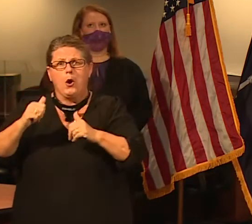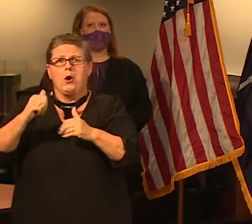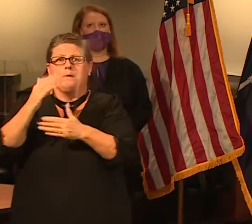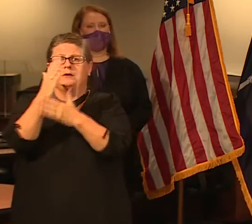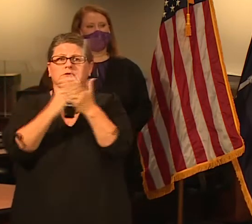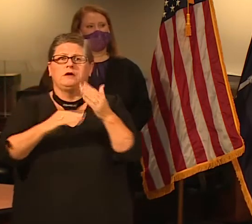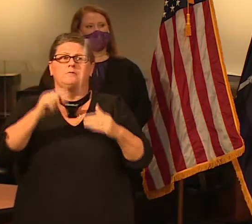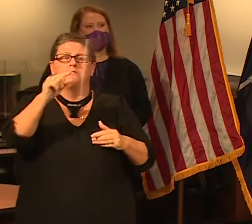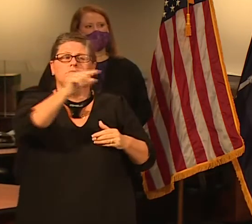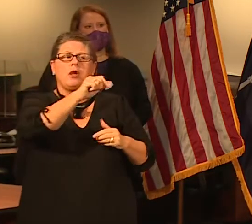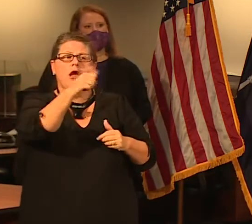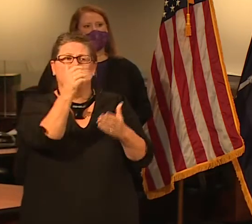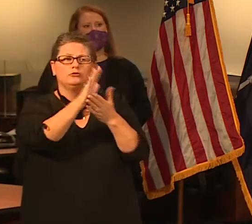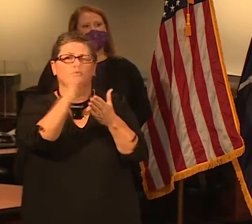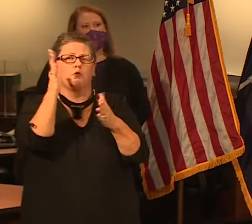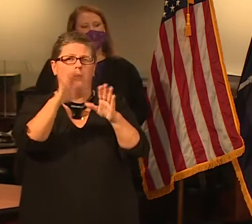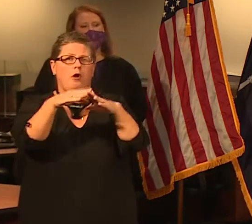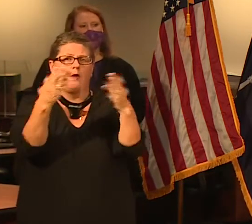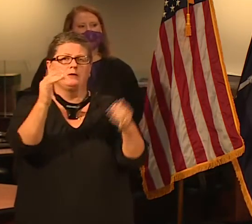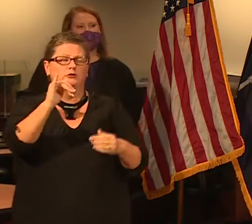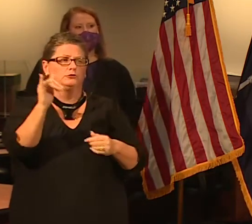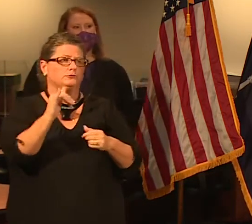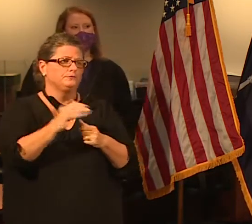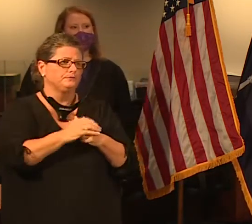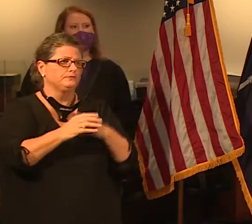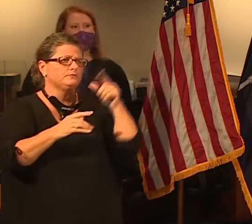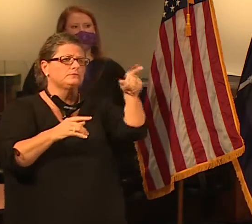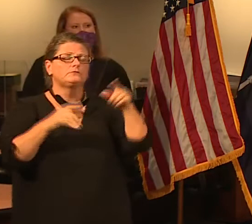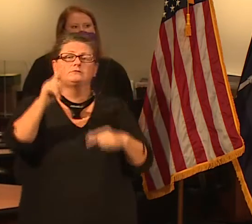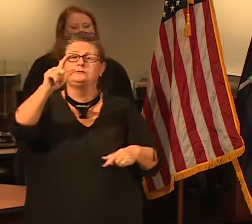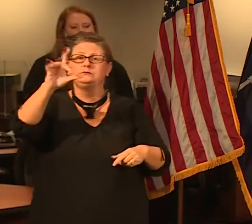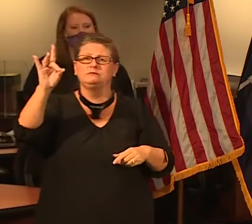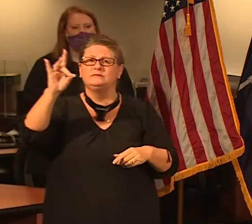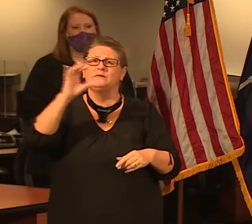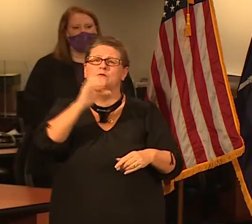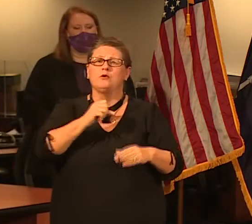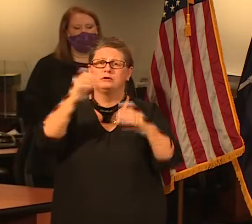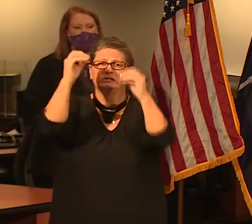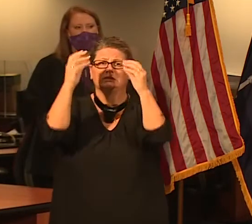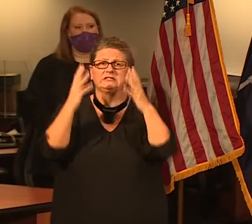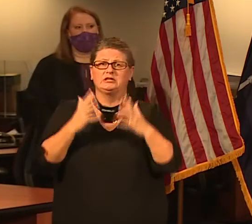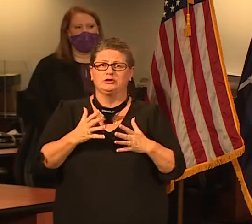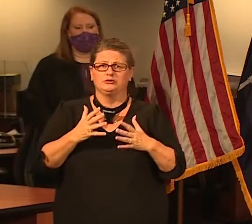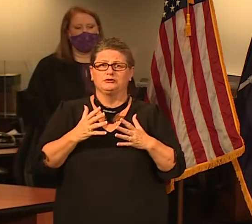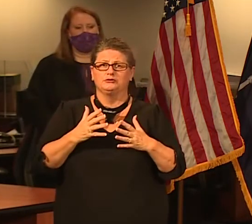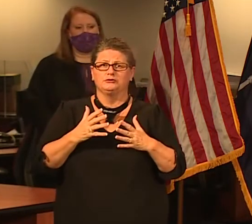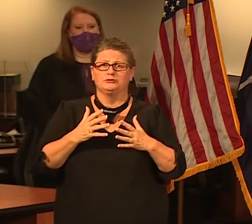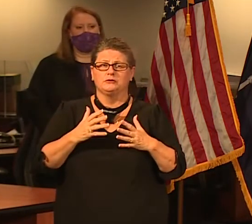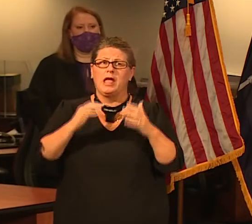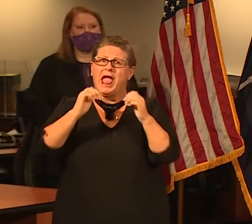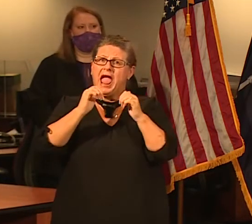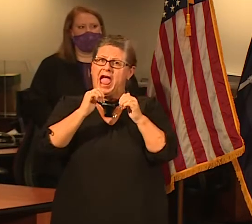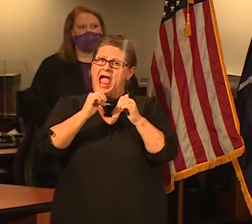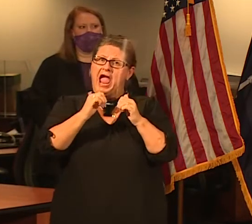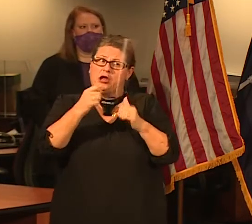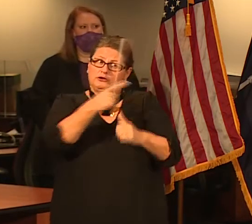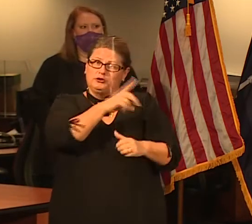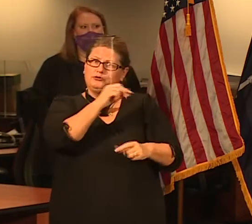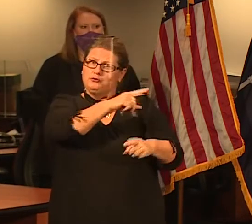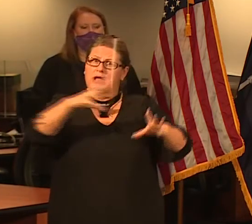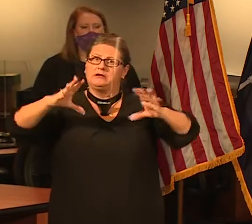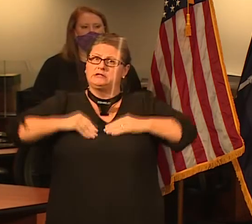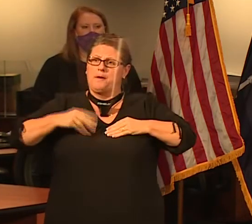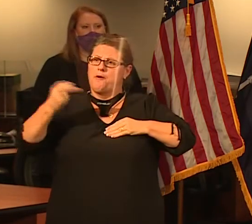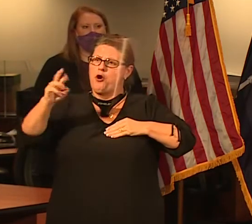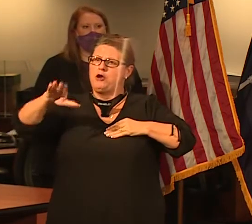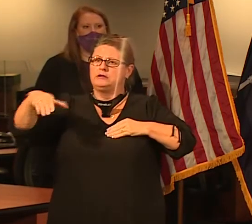to open up. This is a healthy 28-year-old teacher. How many teacher deaths is acceptable a week to continue with 0. 5 days a week?